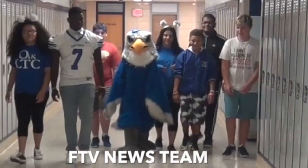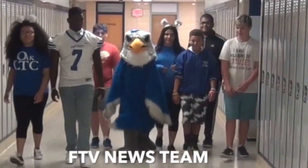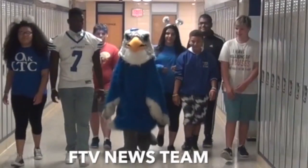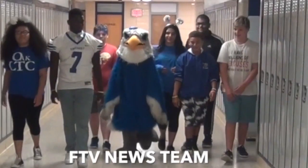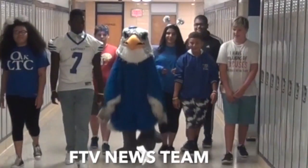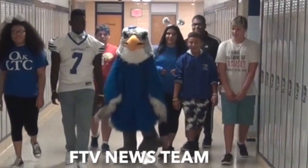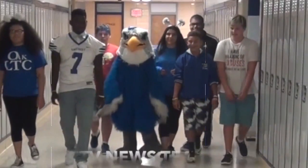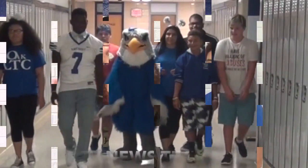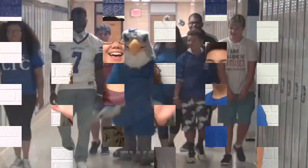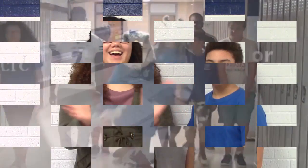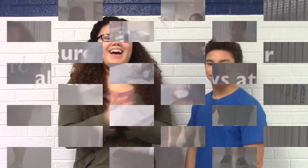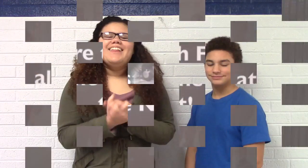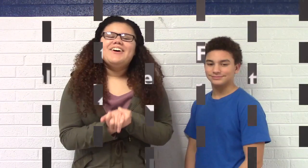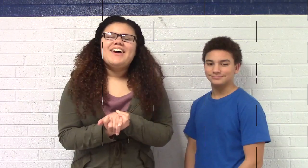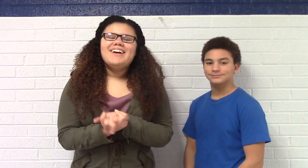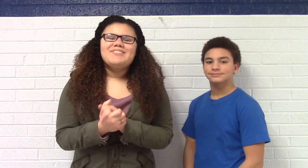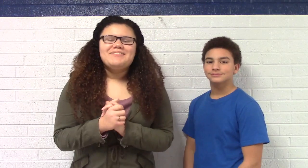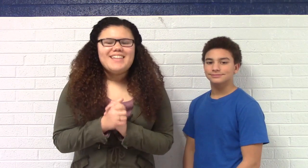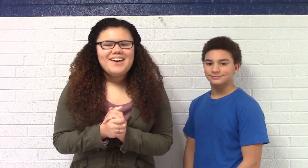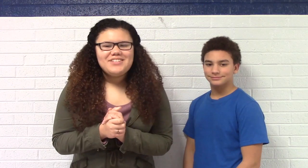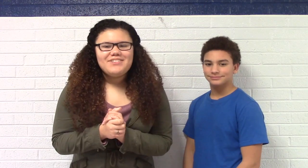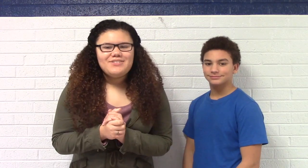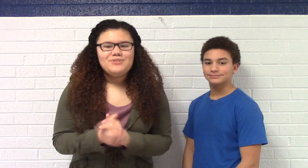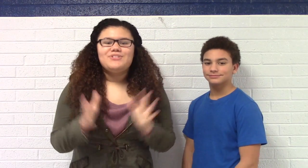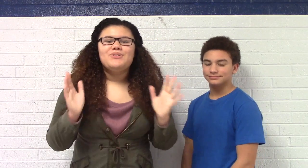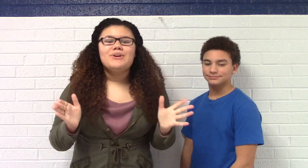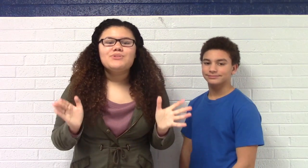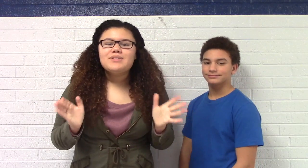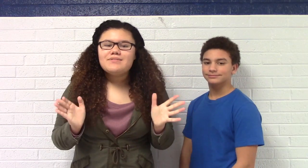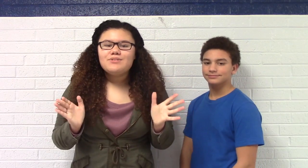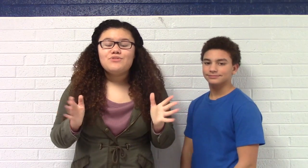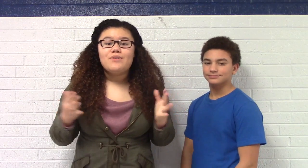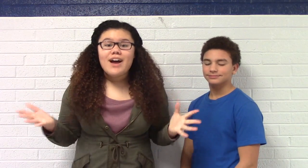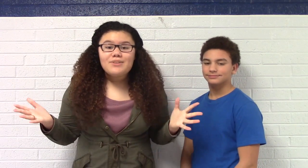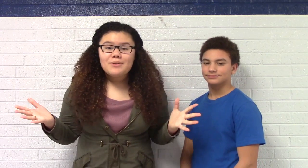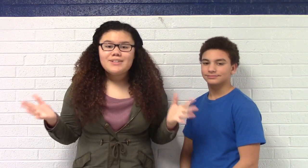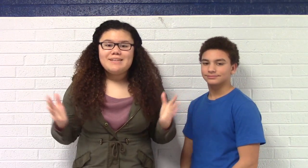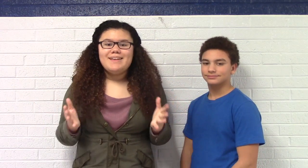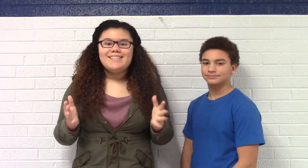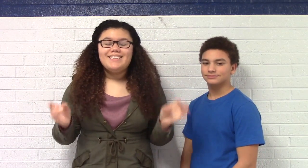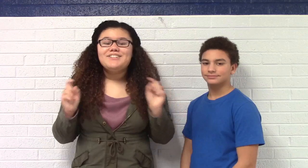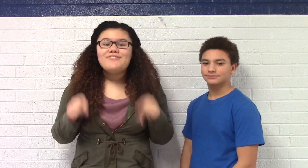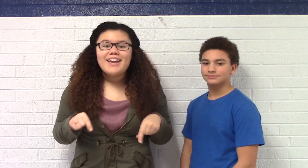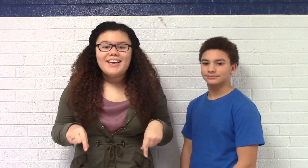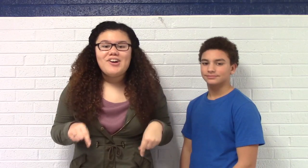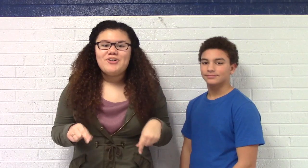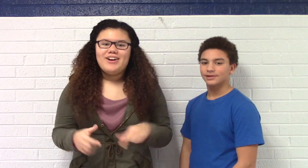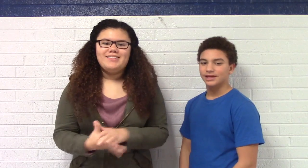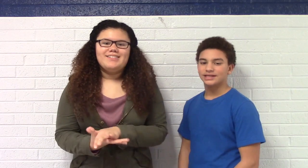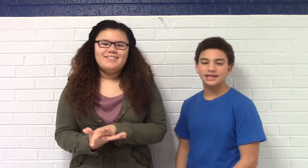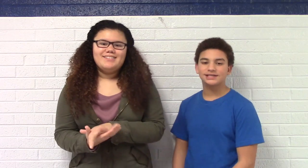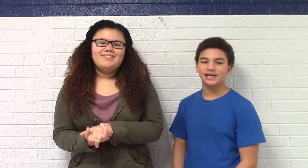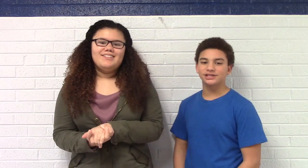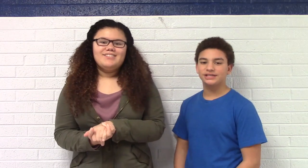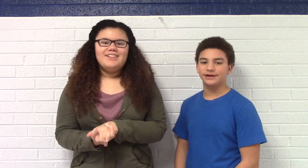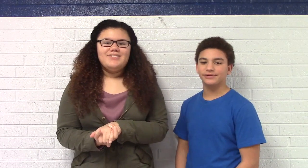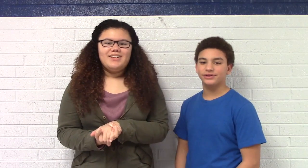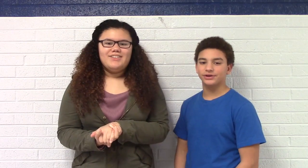team. Hello guys, welcome to FTV News, your source of news from around the world to Maine's Landing to right here at Oakcrest. Today's day is